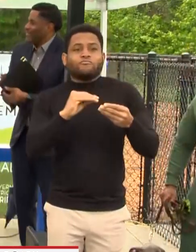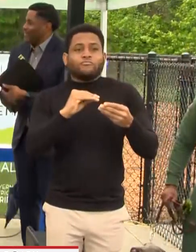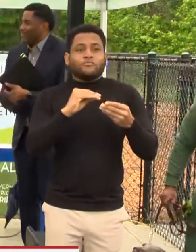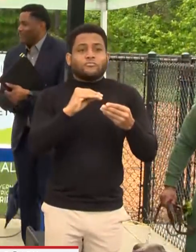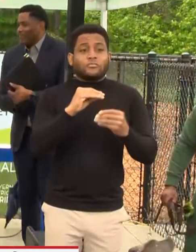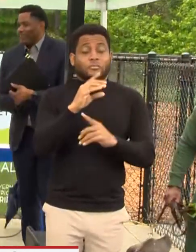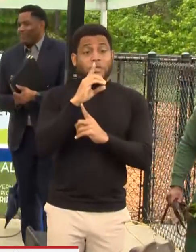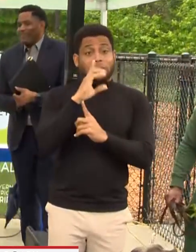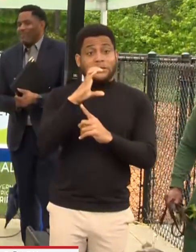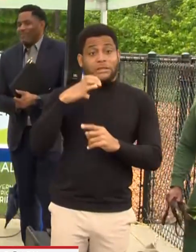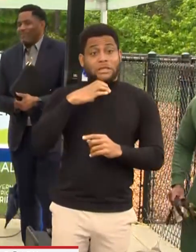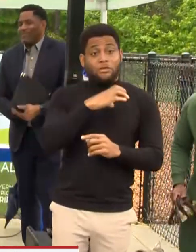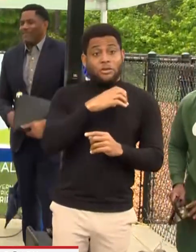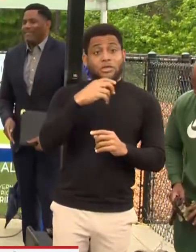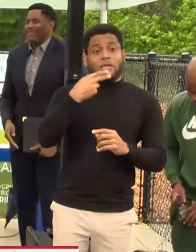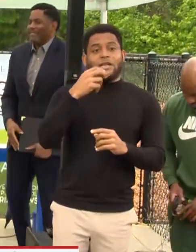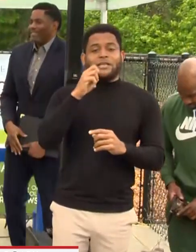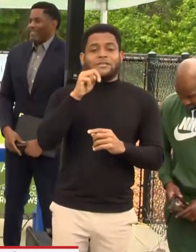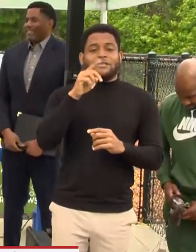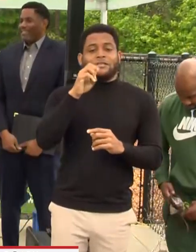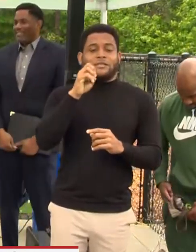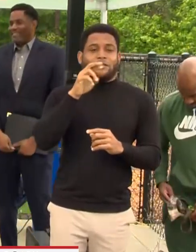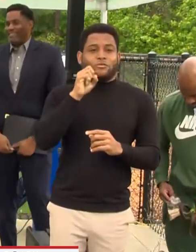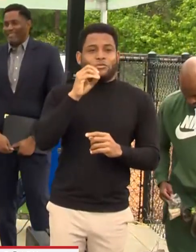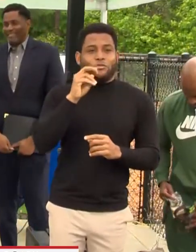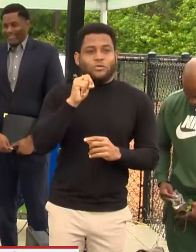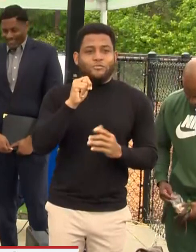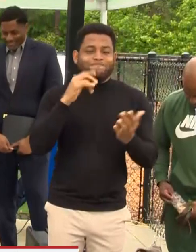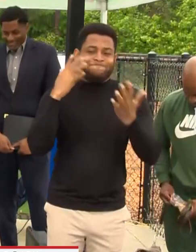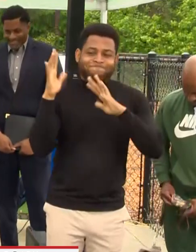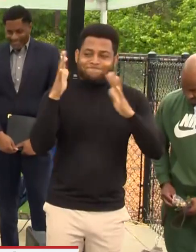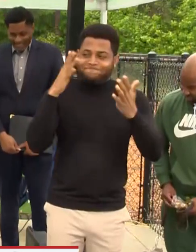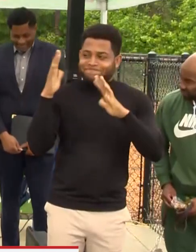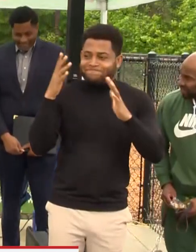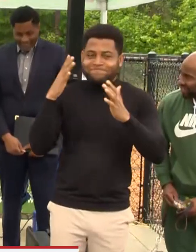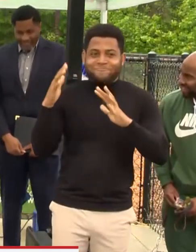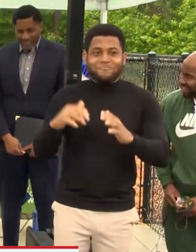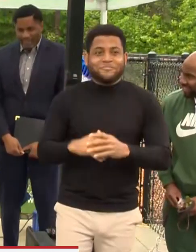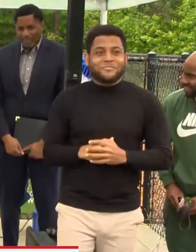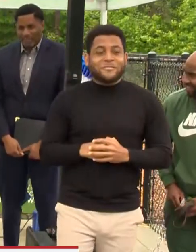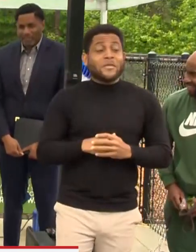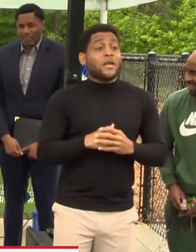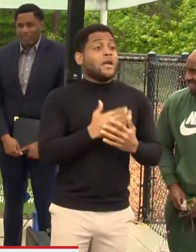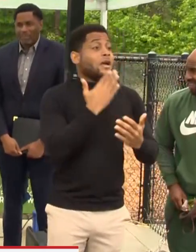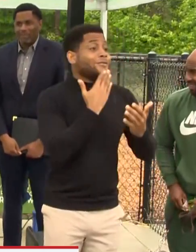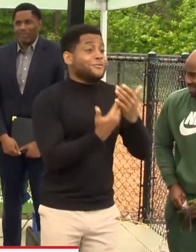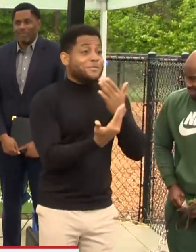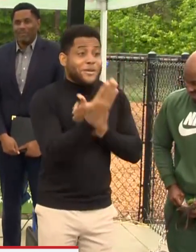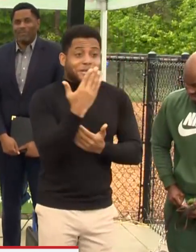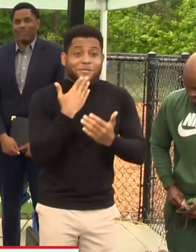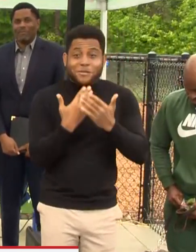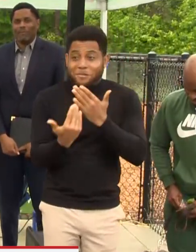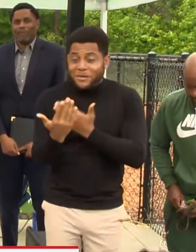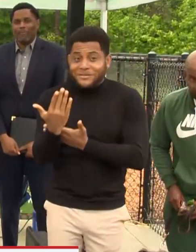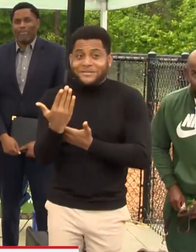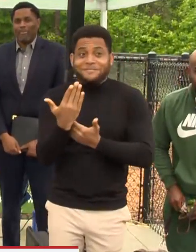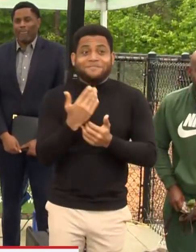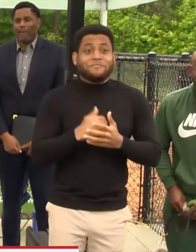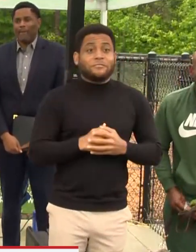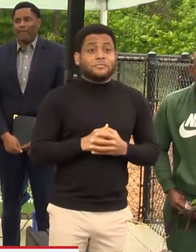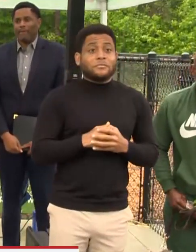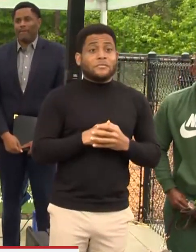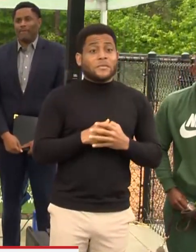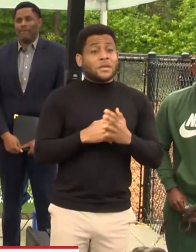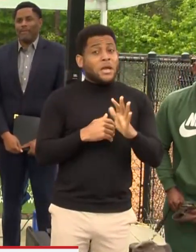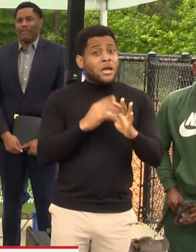Thank you, Mayor Bowser. Good, still morning. Good morning, everyone. Even though the weather is not